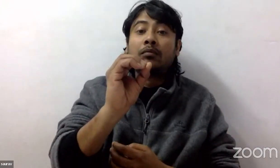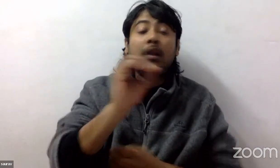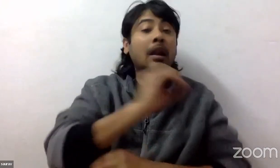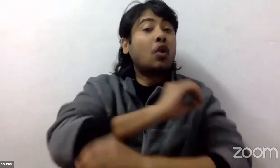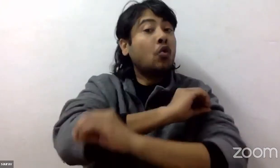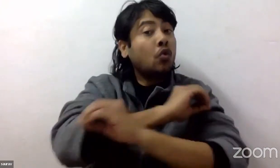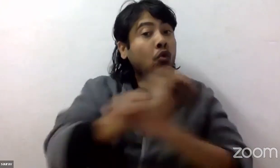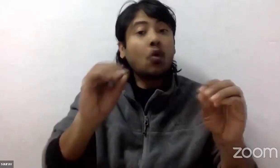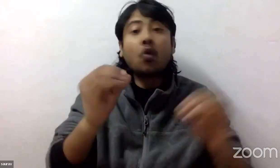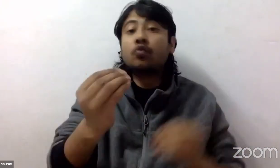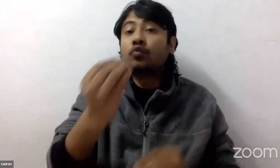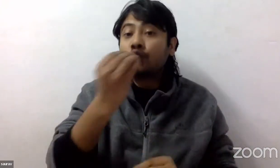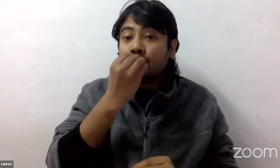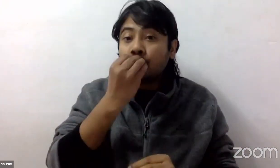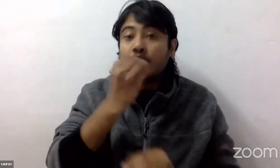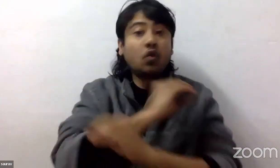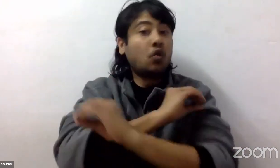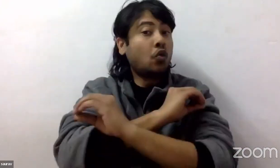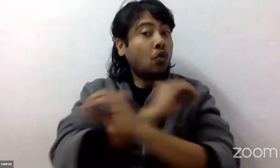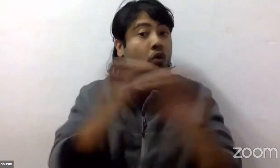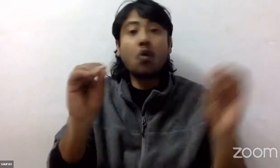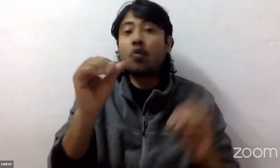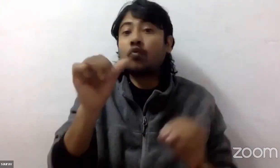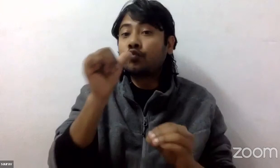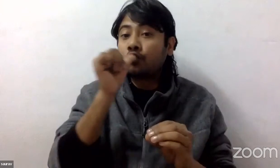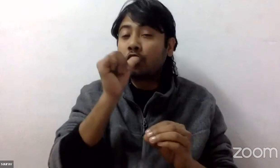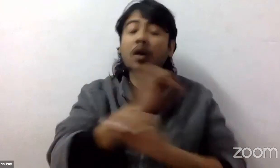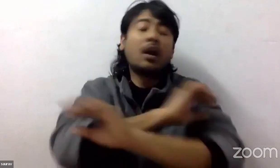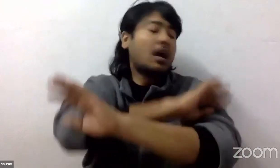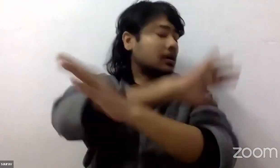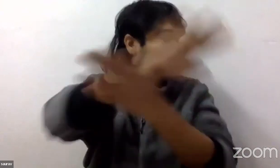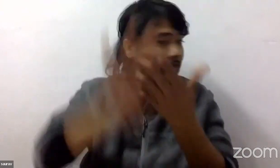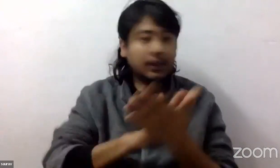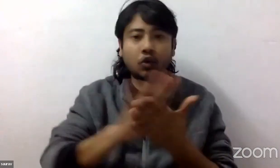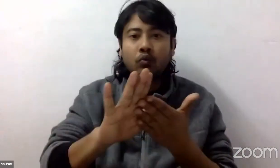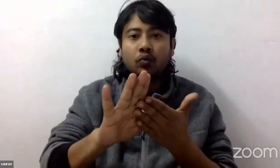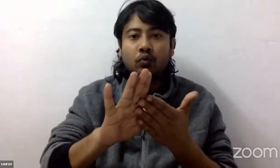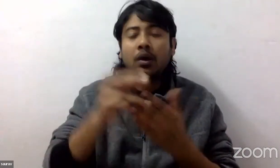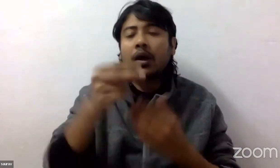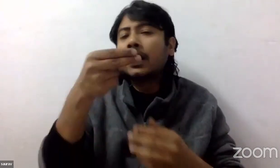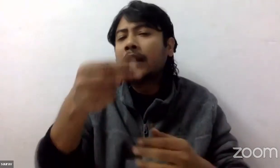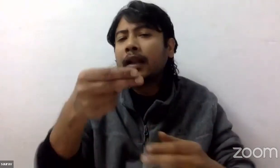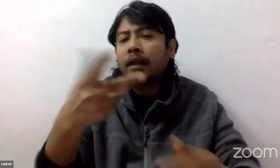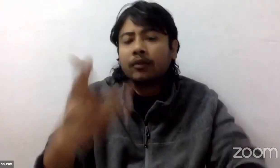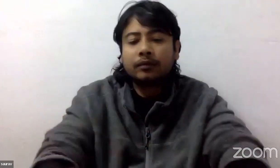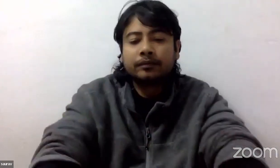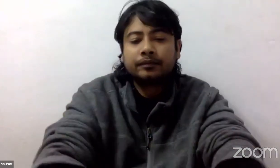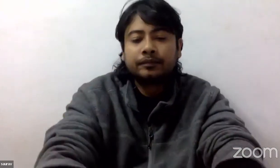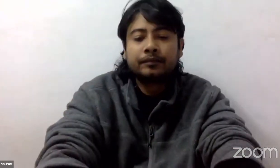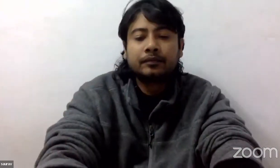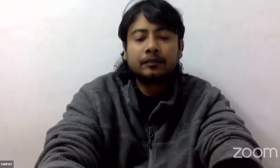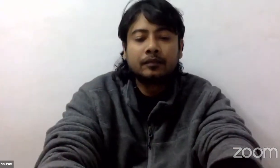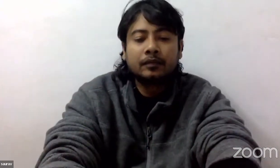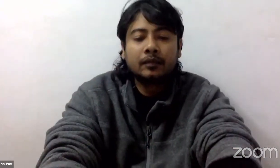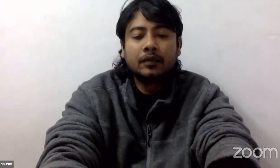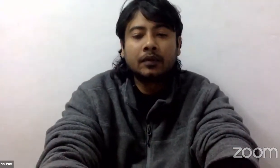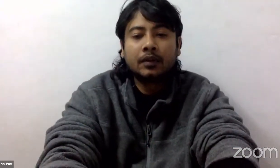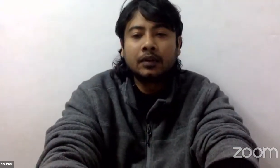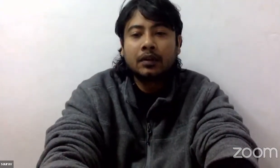whether you can observe it or you cannot, depending on your working, your age, you're aged or you're very small.